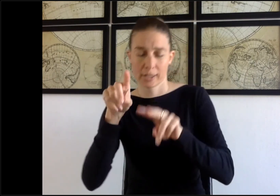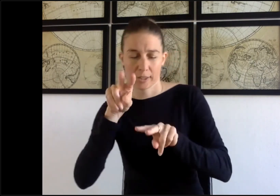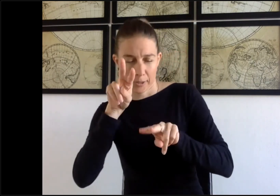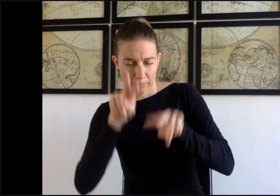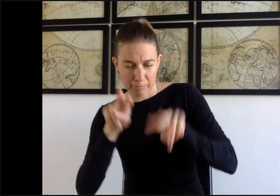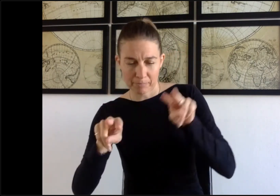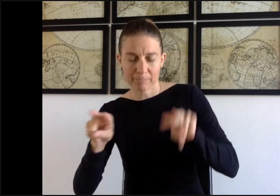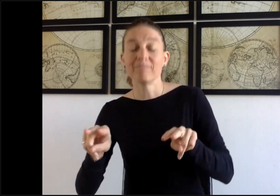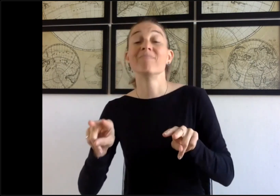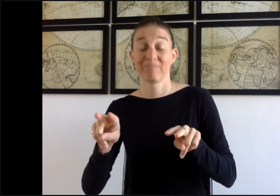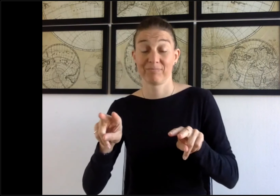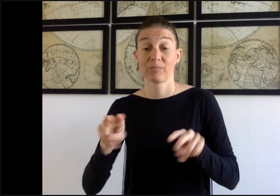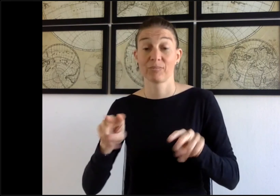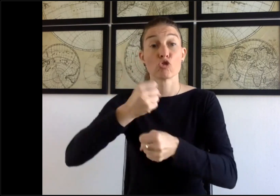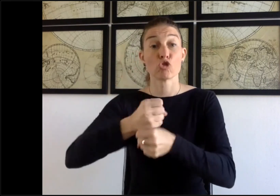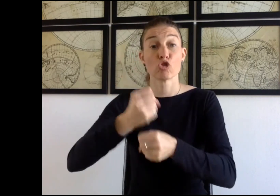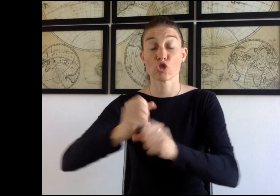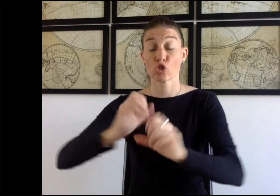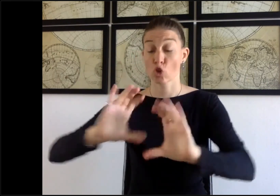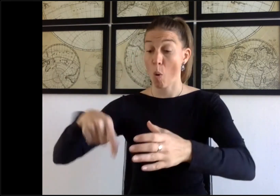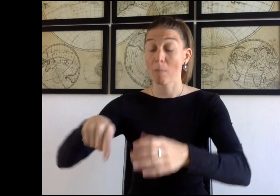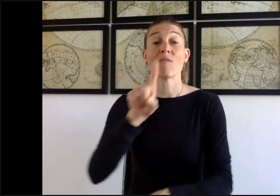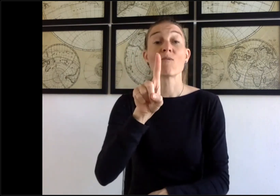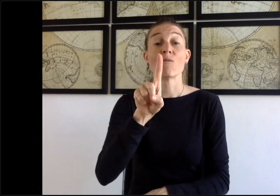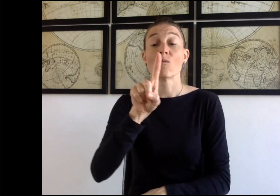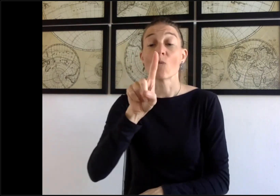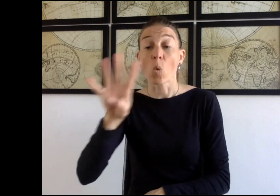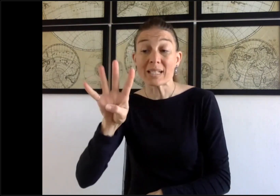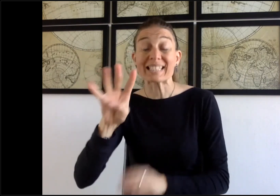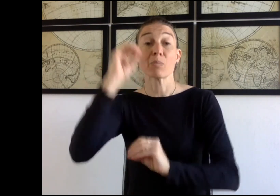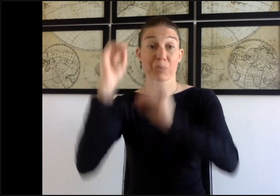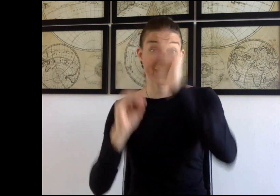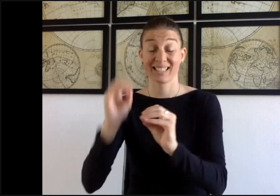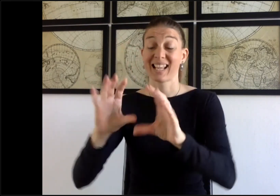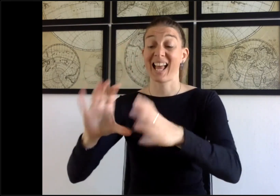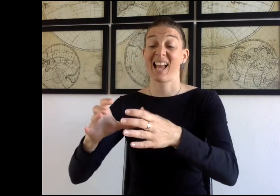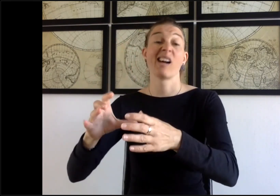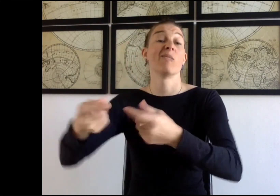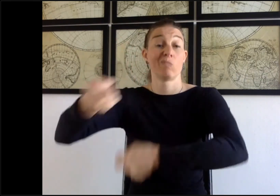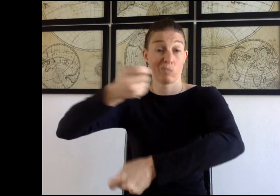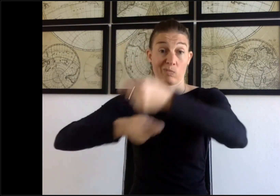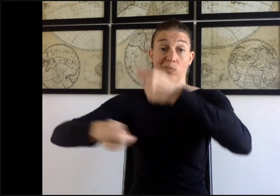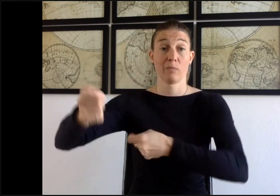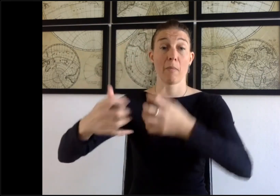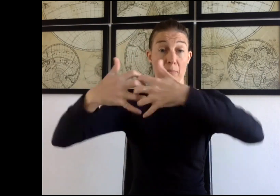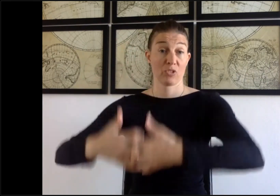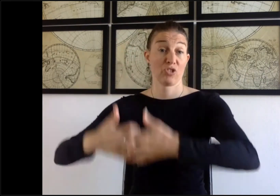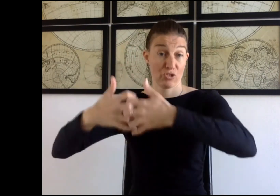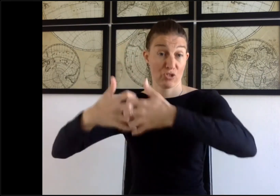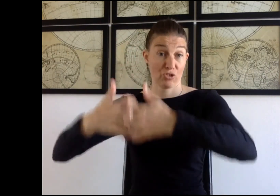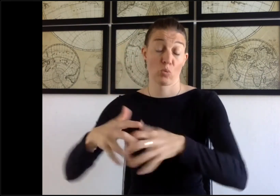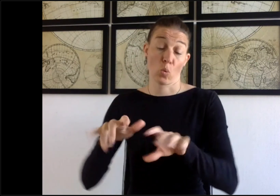14% of jobs are at high risk of automation, and another third involve or are jobs